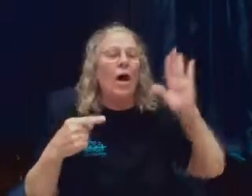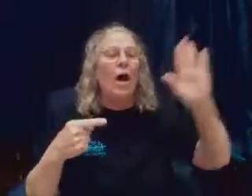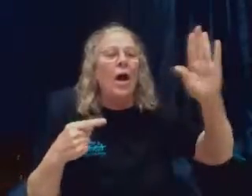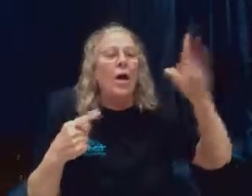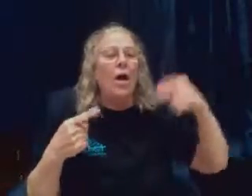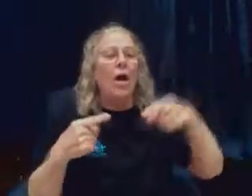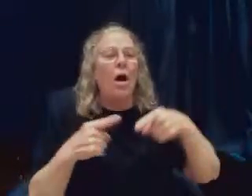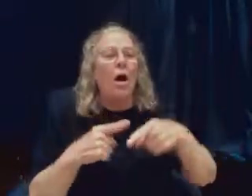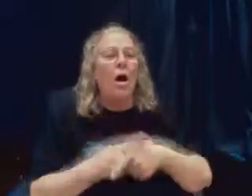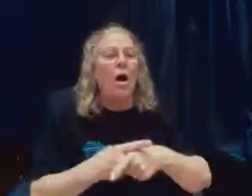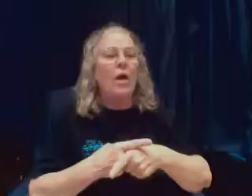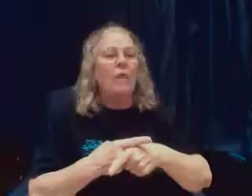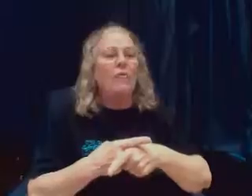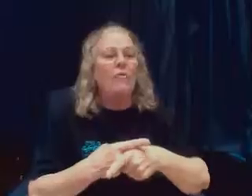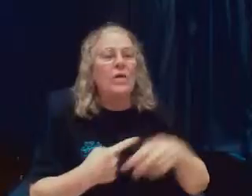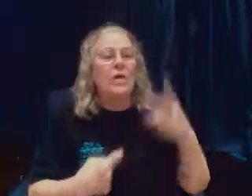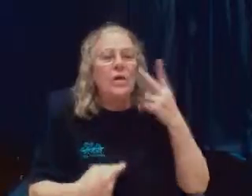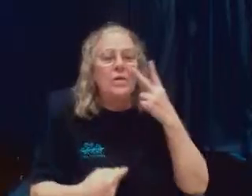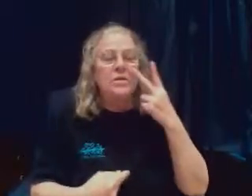thy conflict